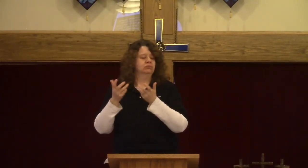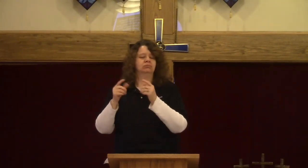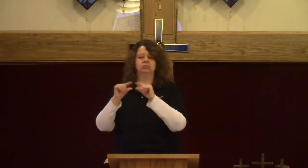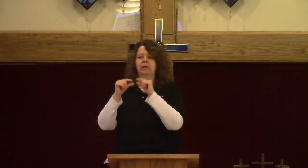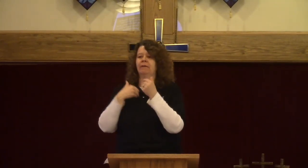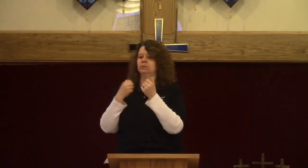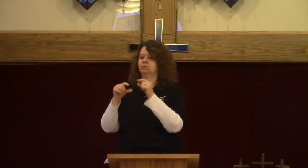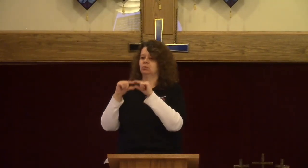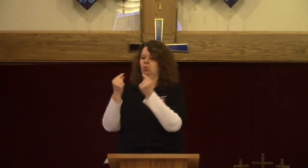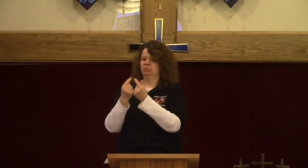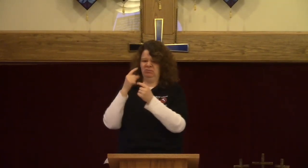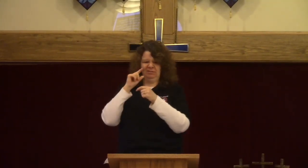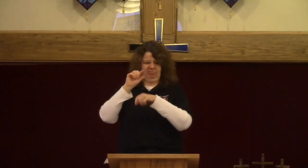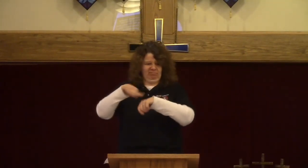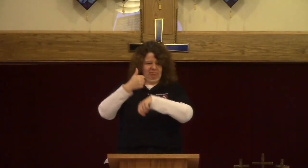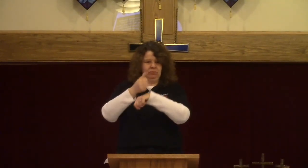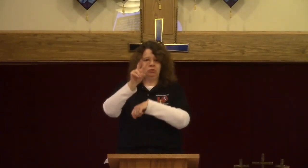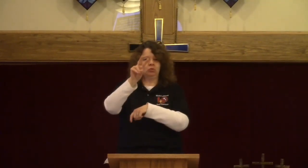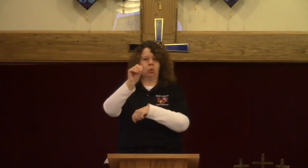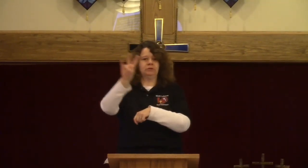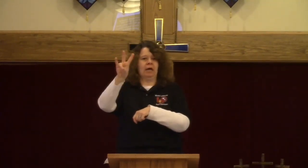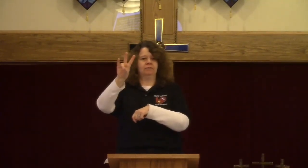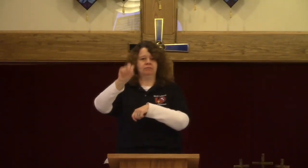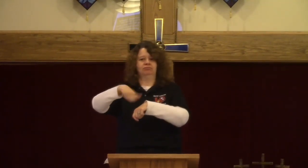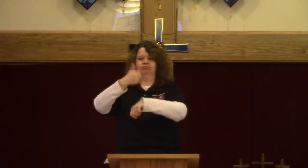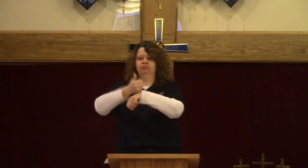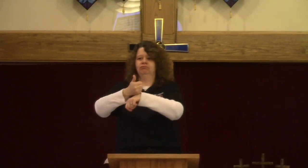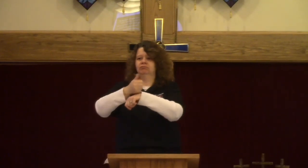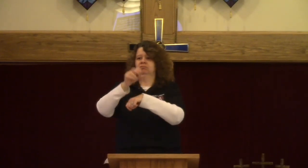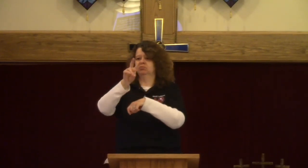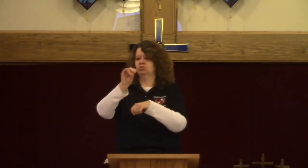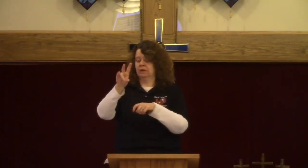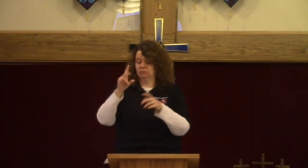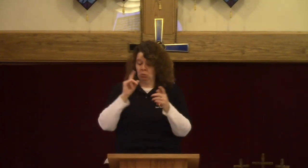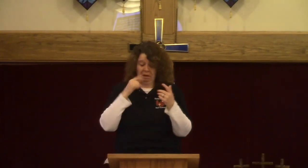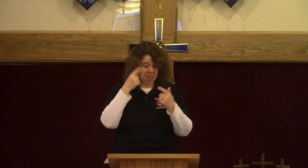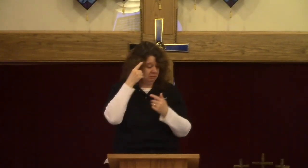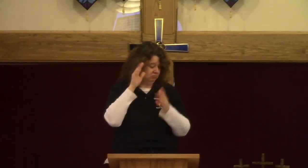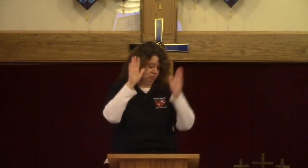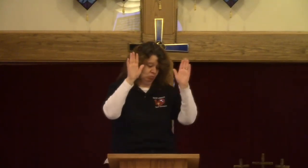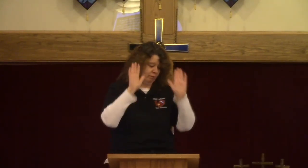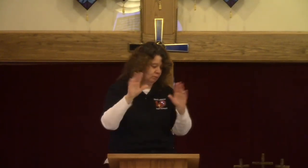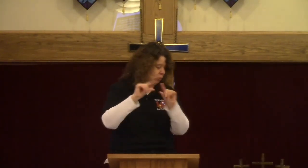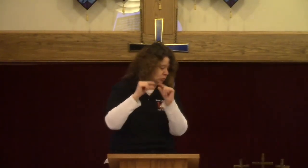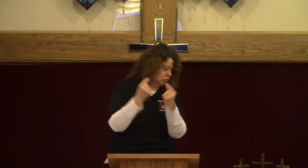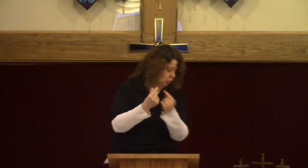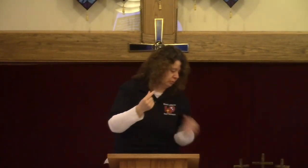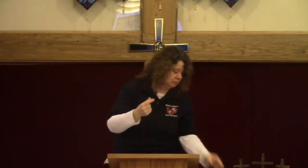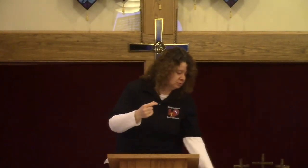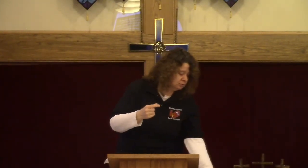go. And there, you know, 207 it was set up, and so I think